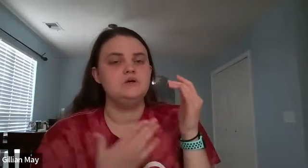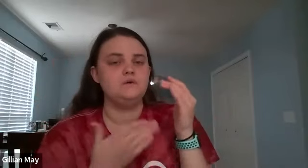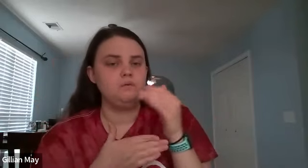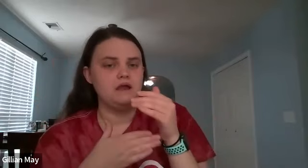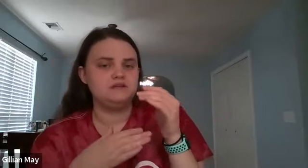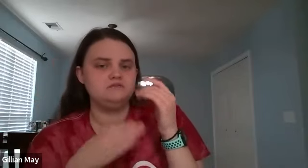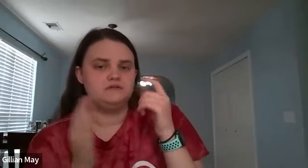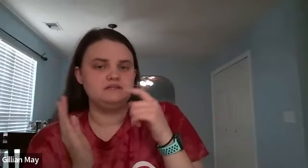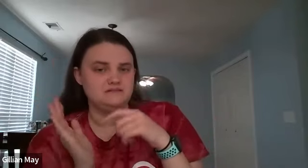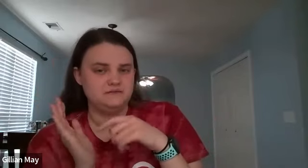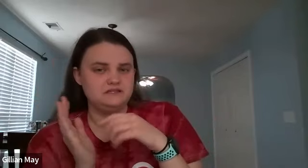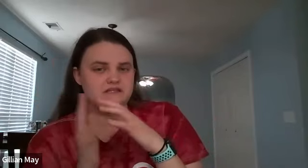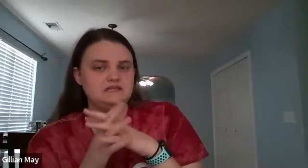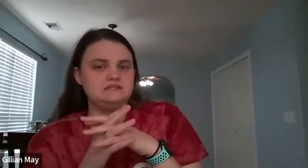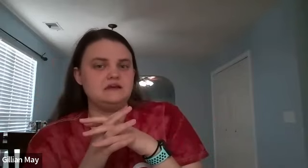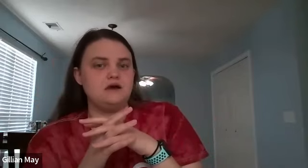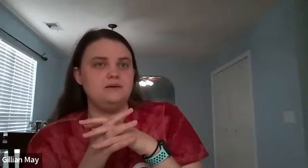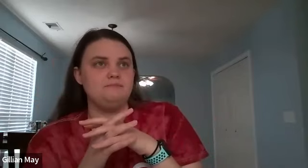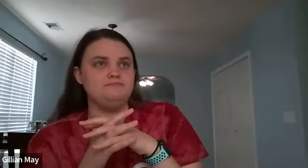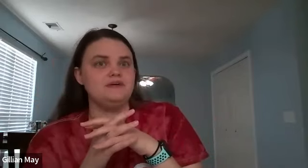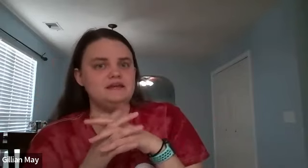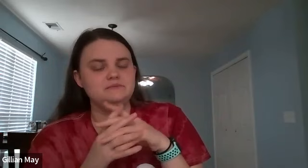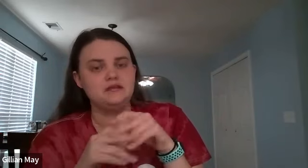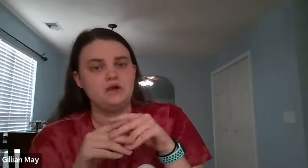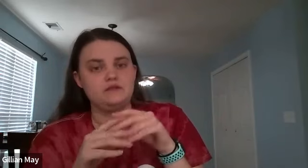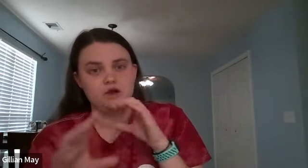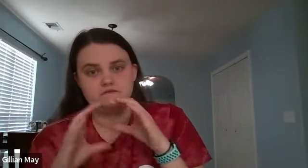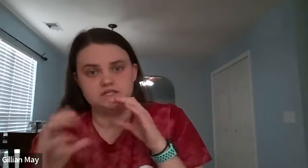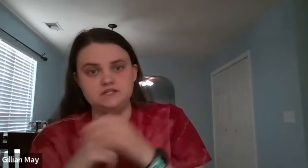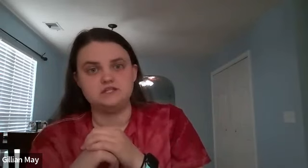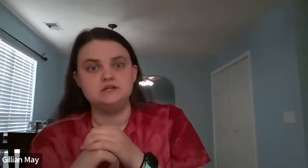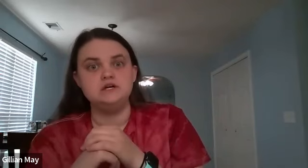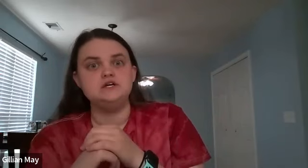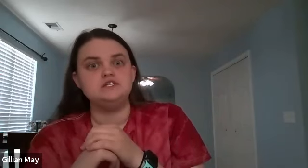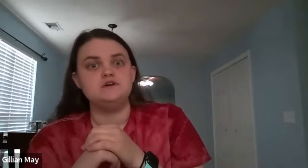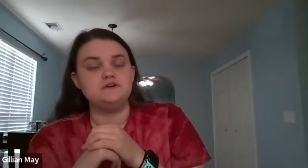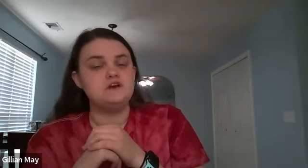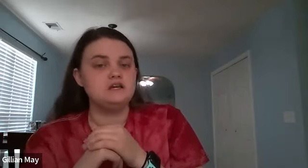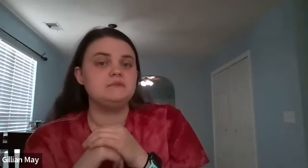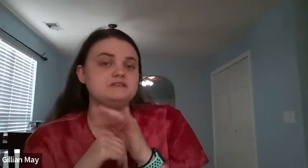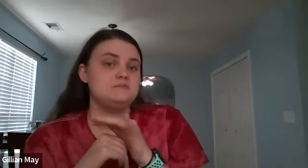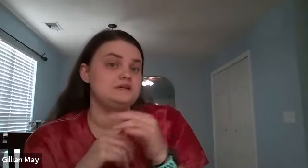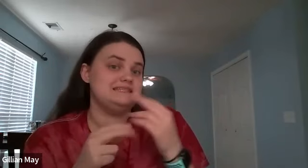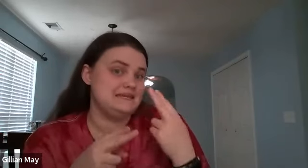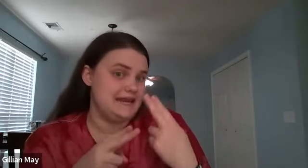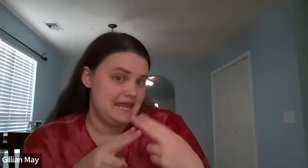The way you know the difference is, again, depending on the conversation. So if they're talking about someone's